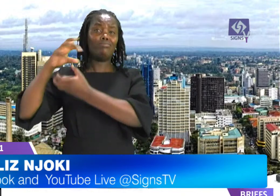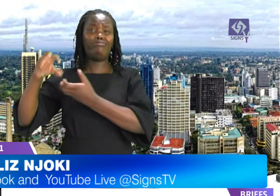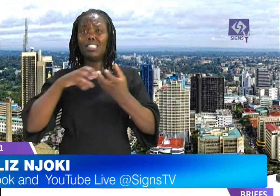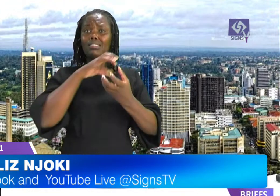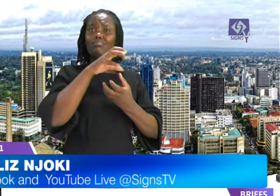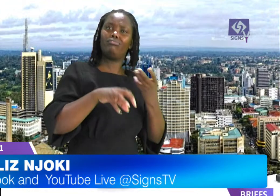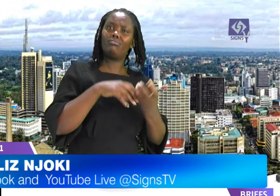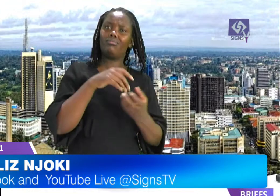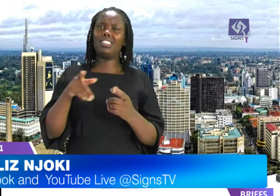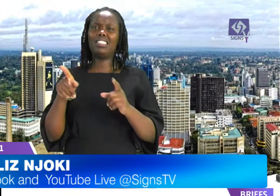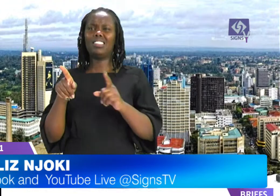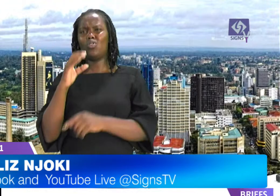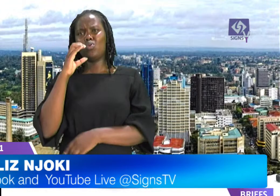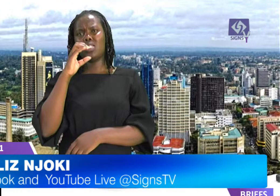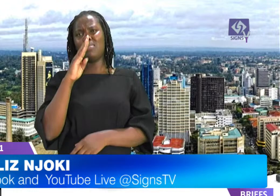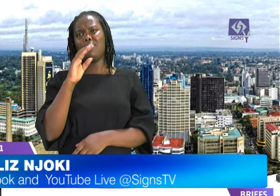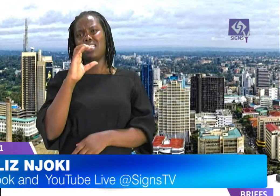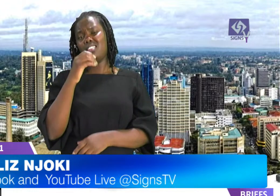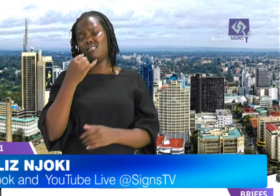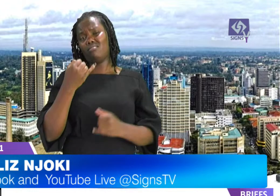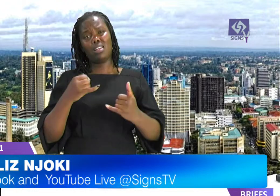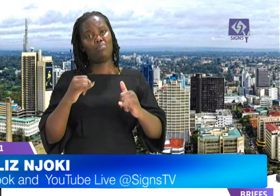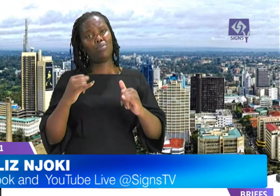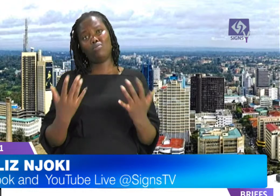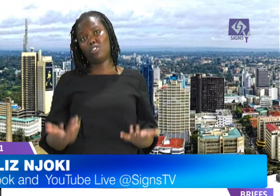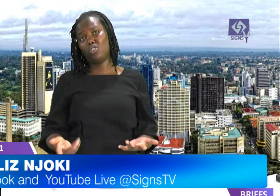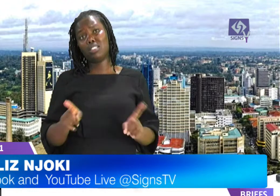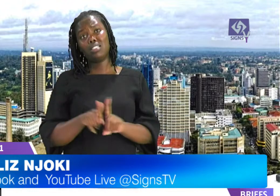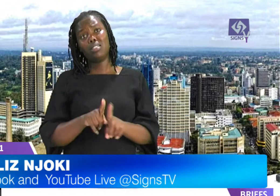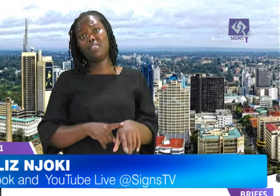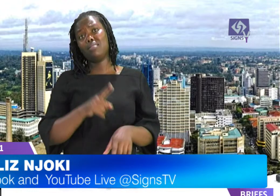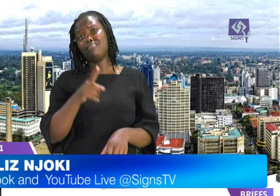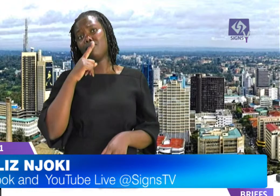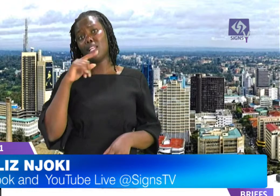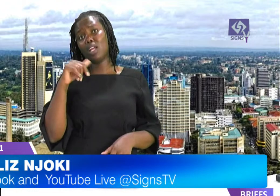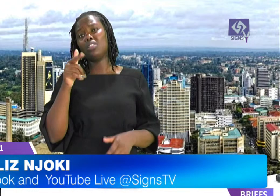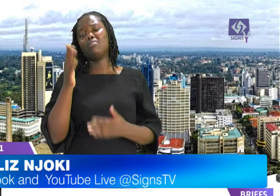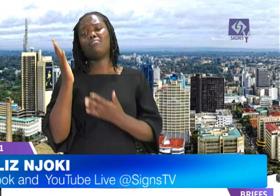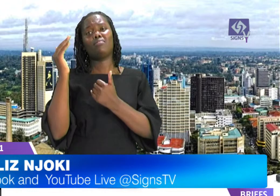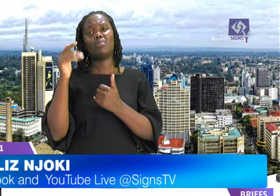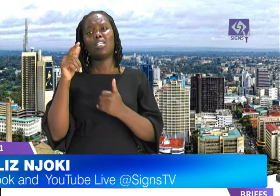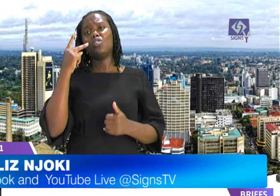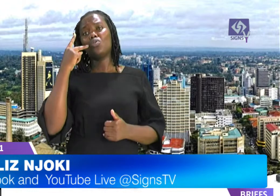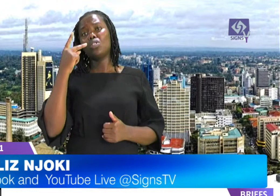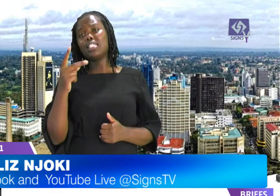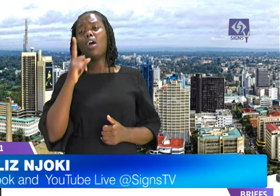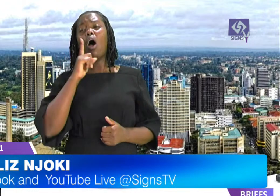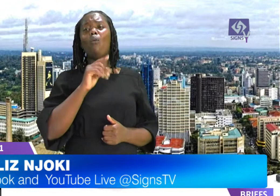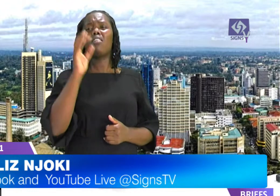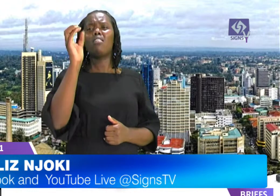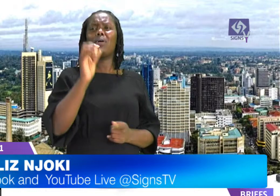the confusion dogging the competence-based curriculum that is CBC